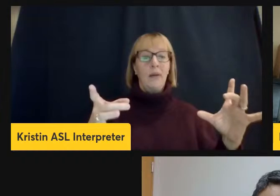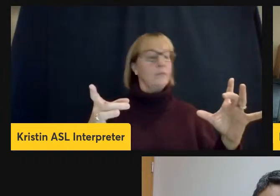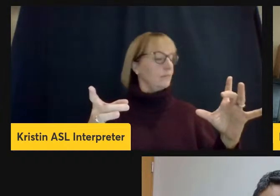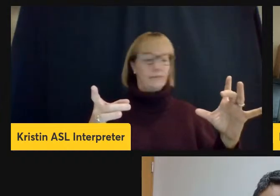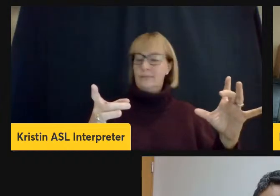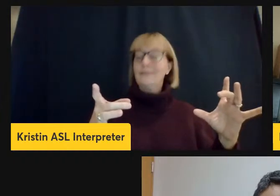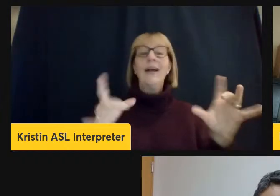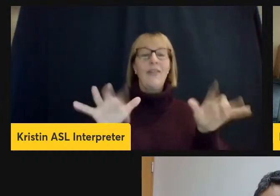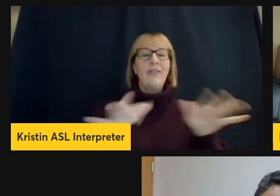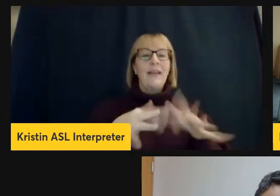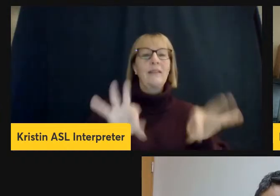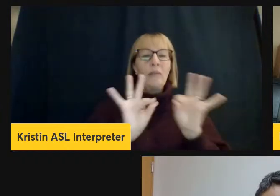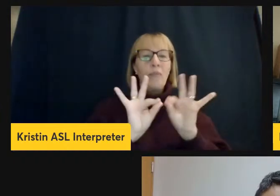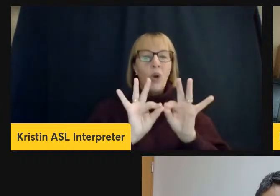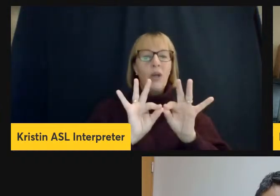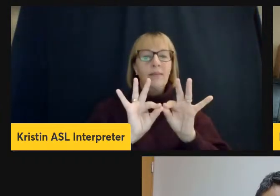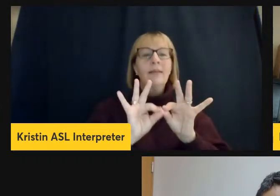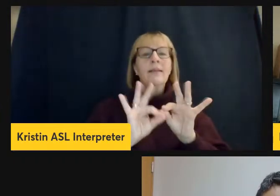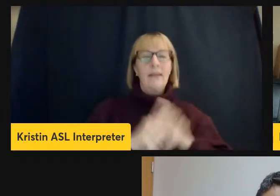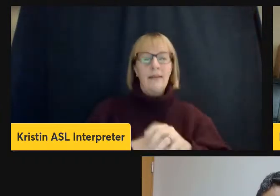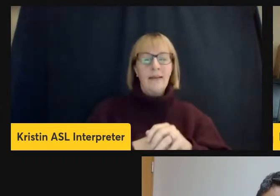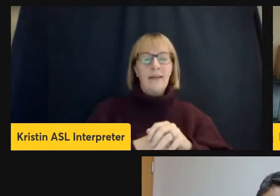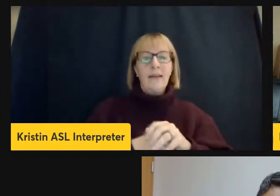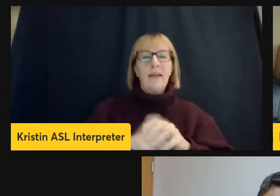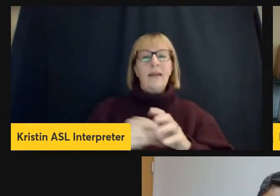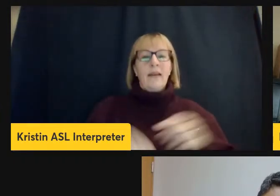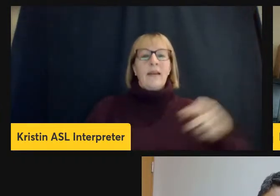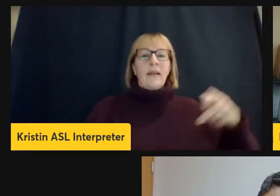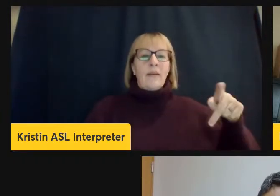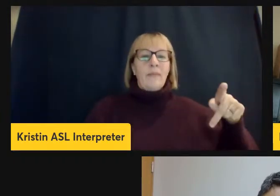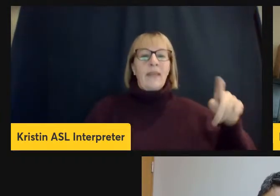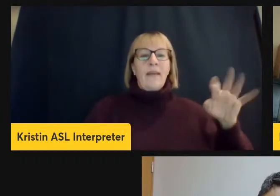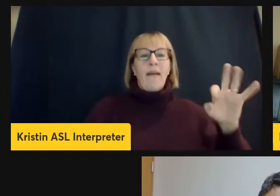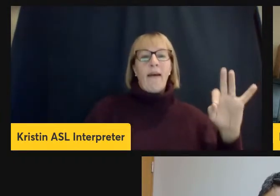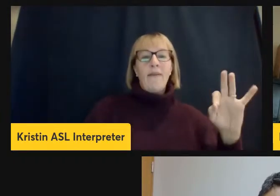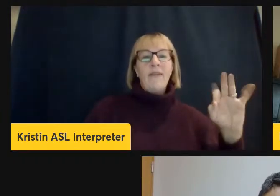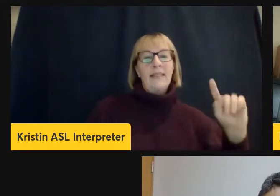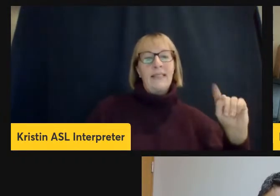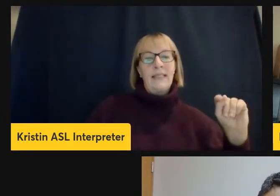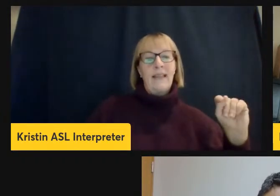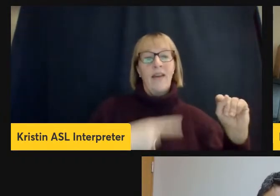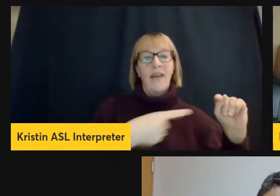silence, including in the making of pulmonary function tests.